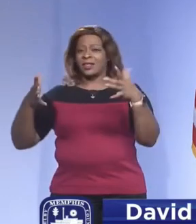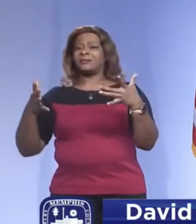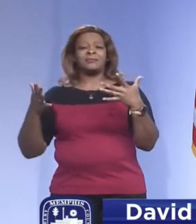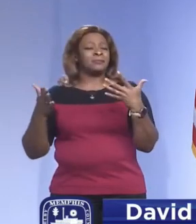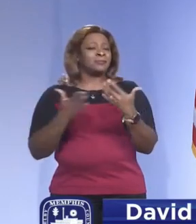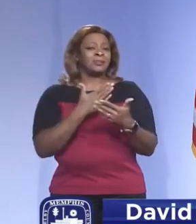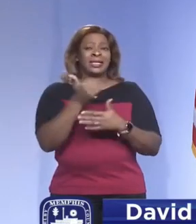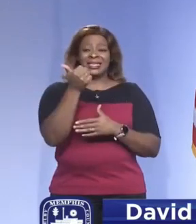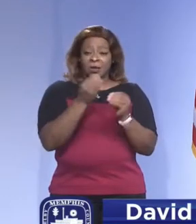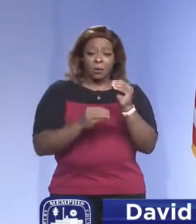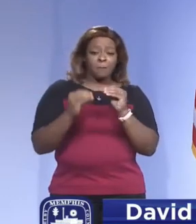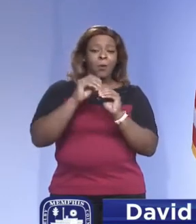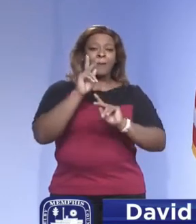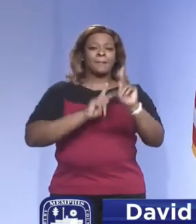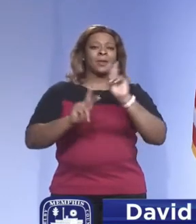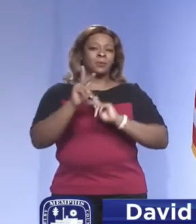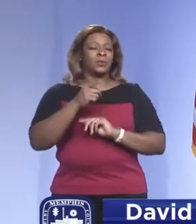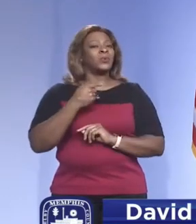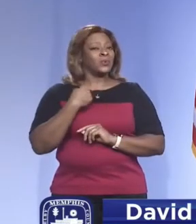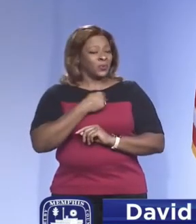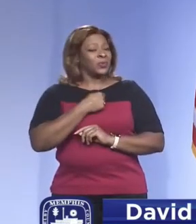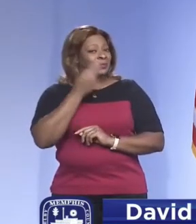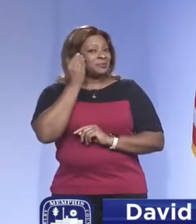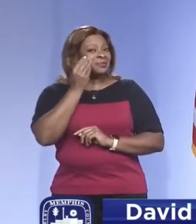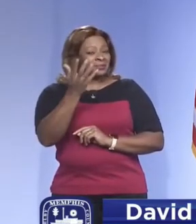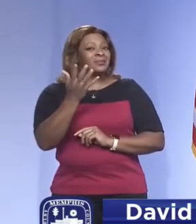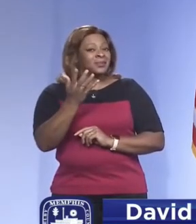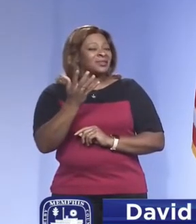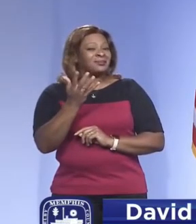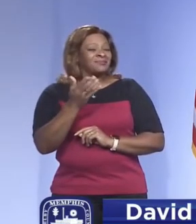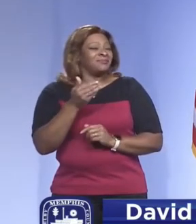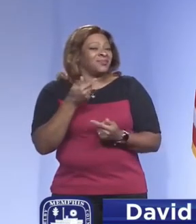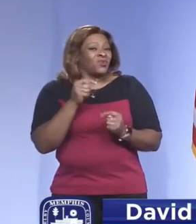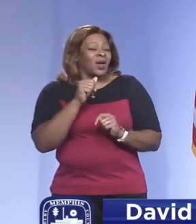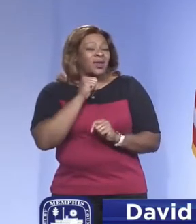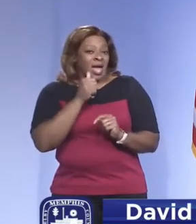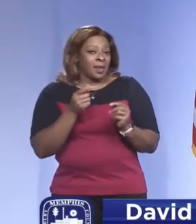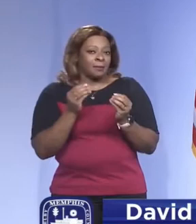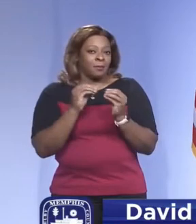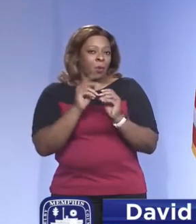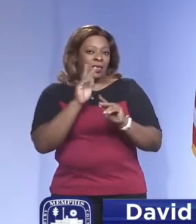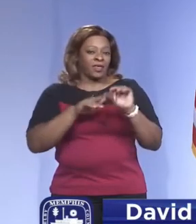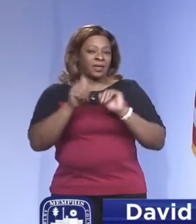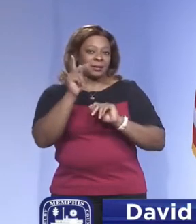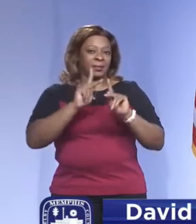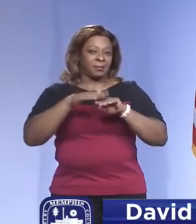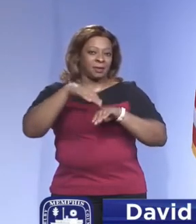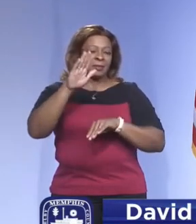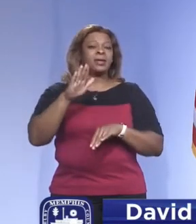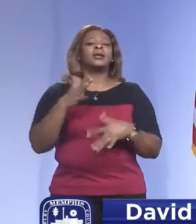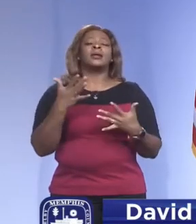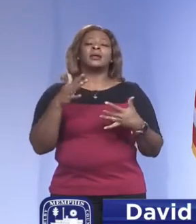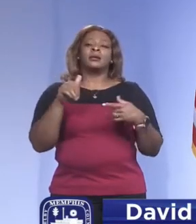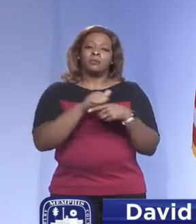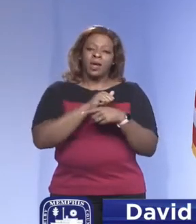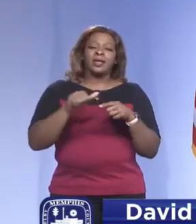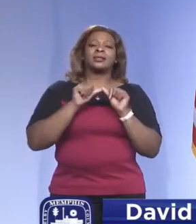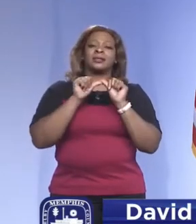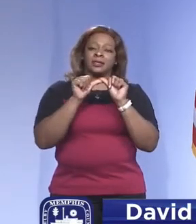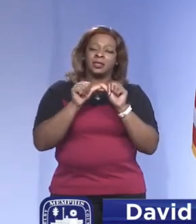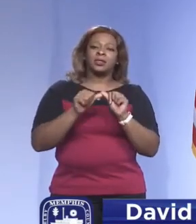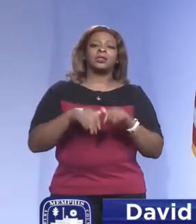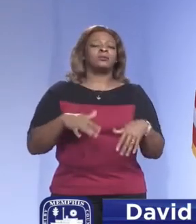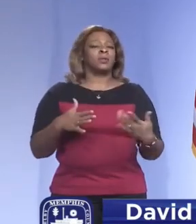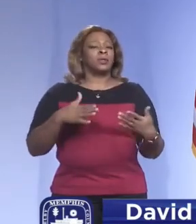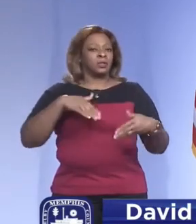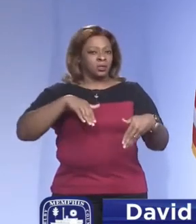or greater people, we would say is to be discouraged whenever possible. So practice the social distancing, wear